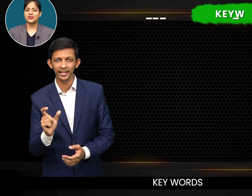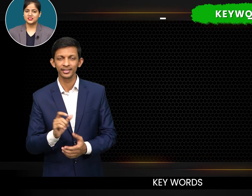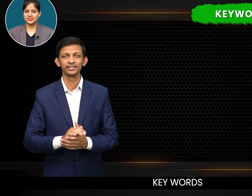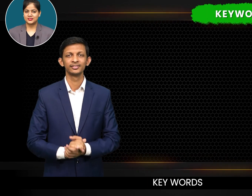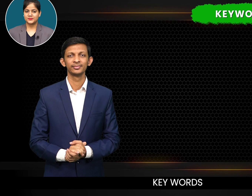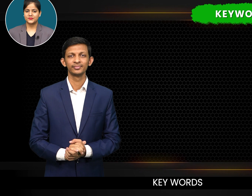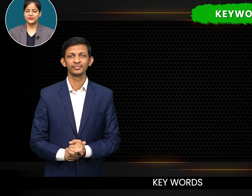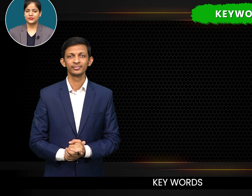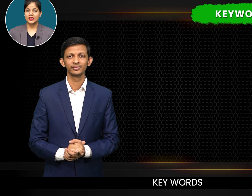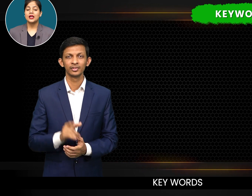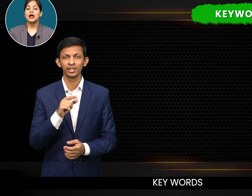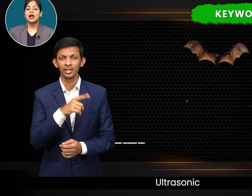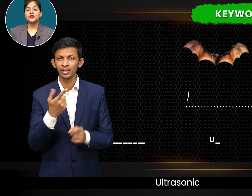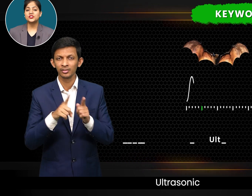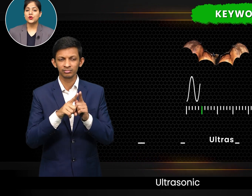keywords,